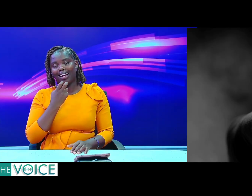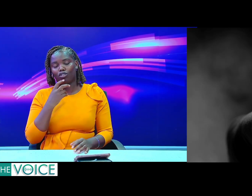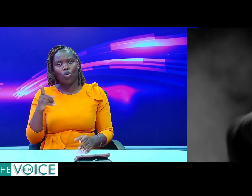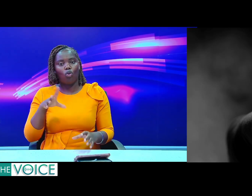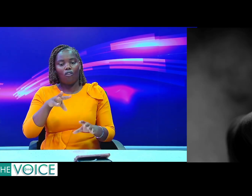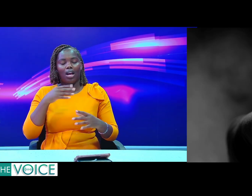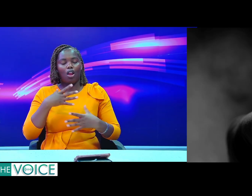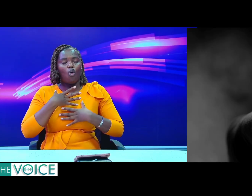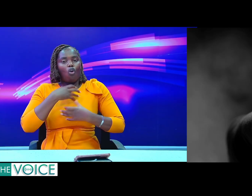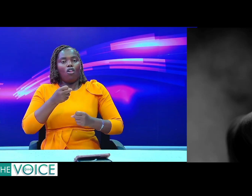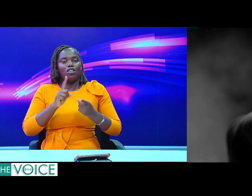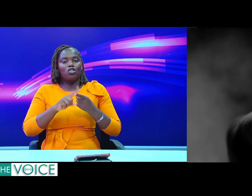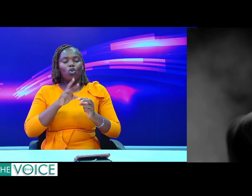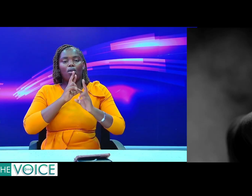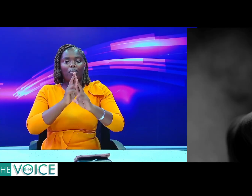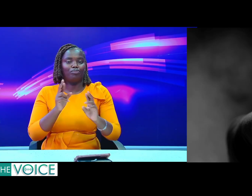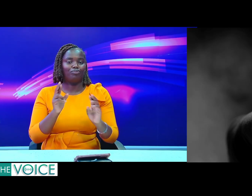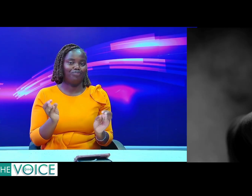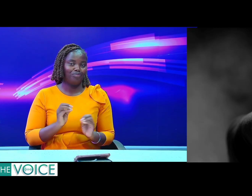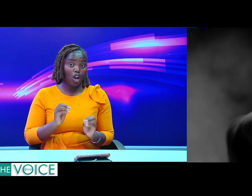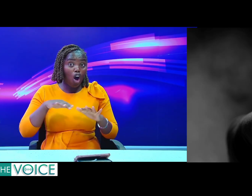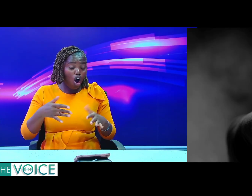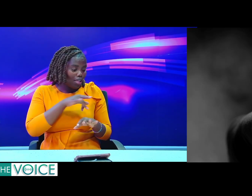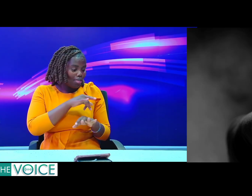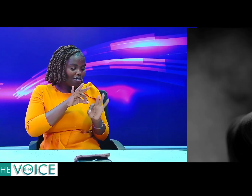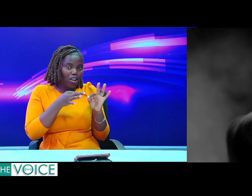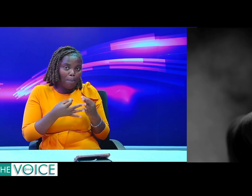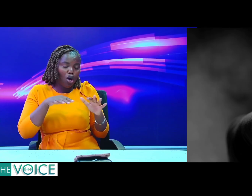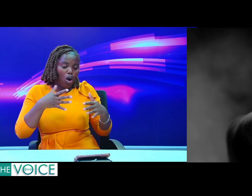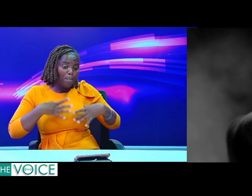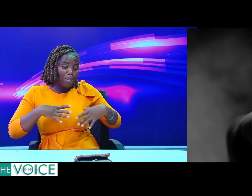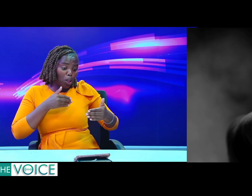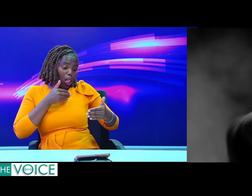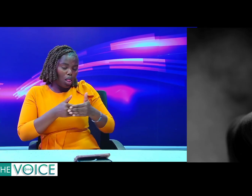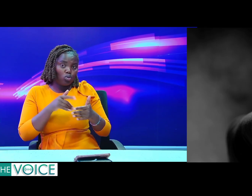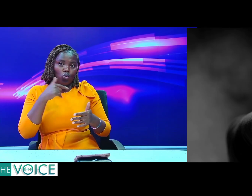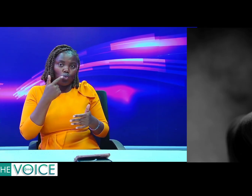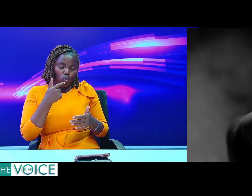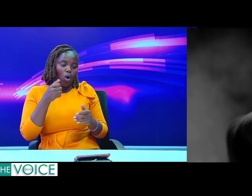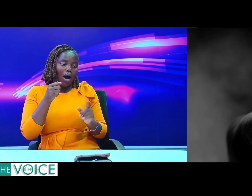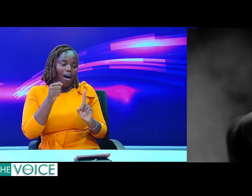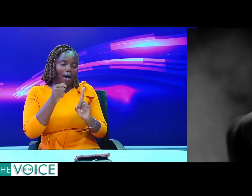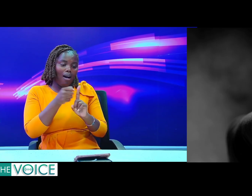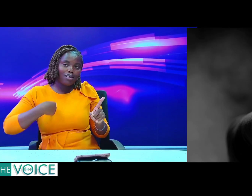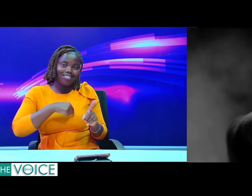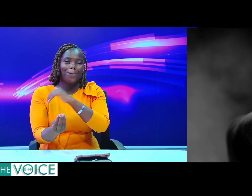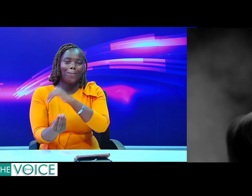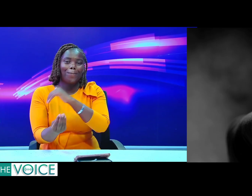you find the police, some will laugh at the situation. And that's why many people don't feel confident. Or